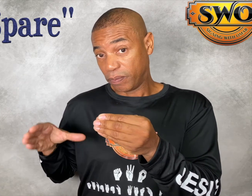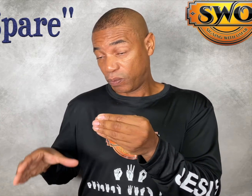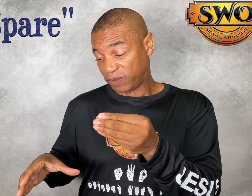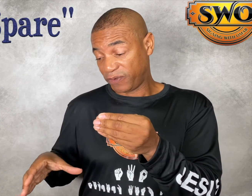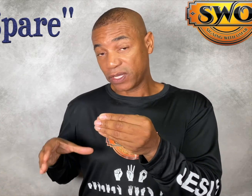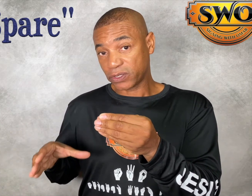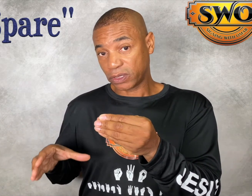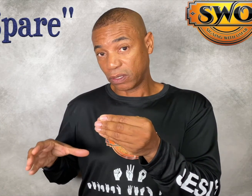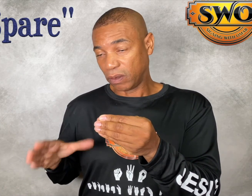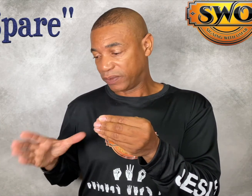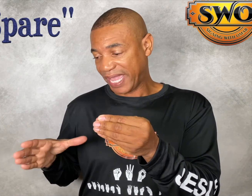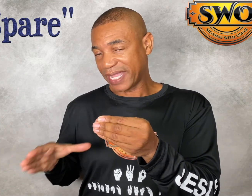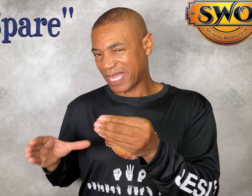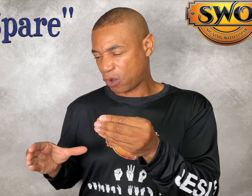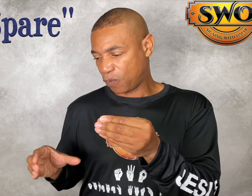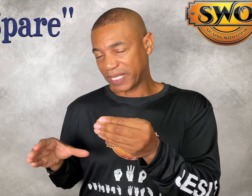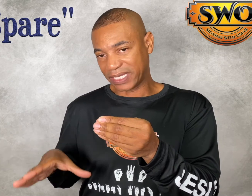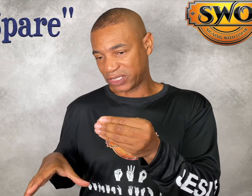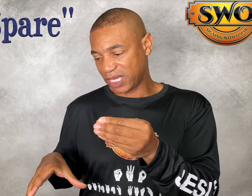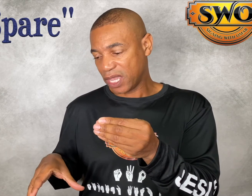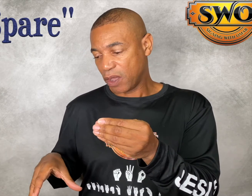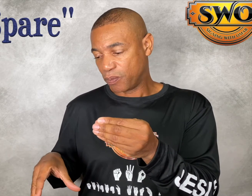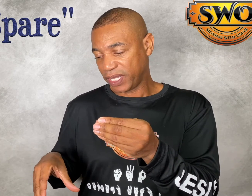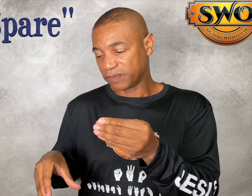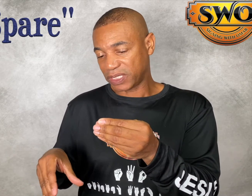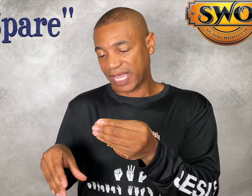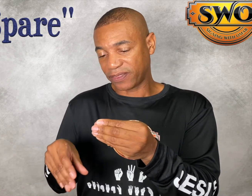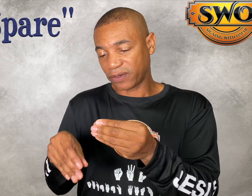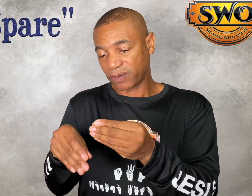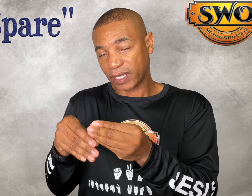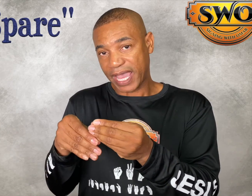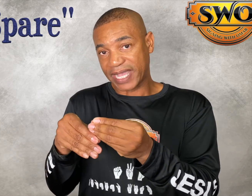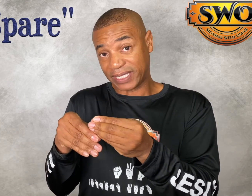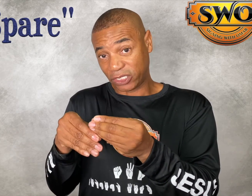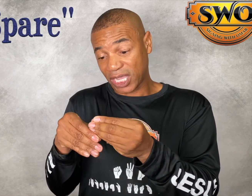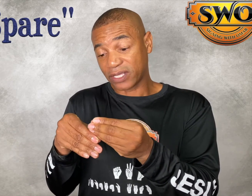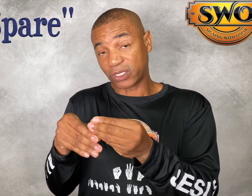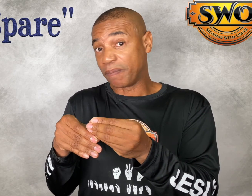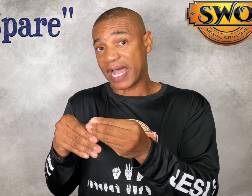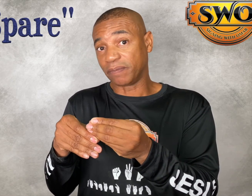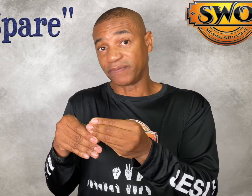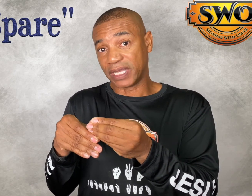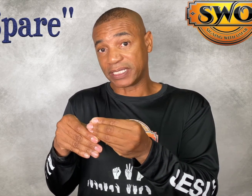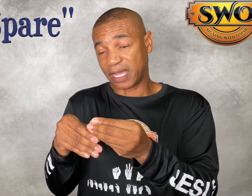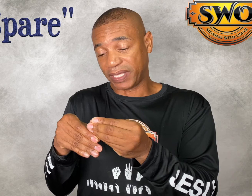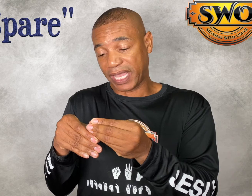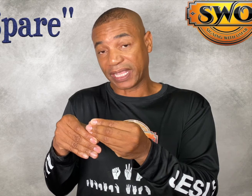the fingers, the hand kind of open like a C, bring them together as they touch the bottom of the non-dominant hand like